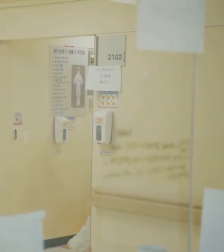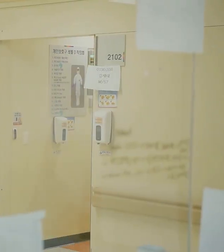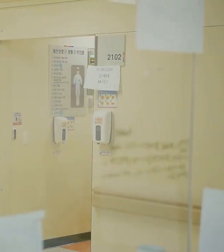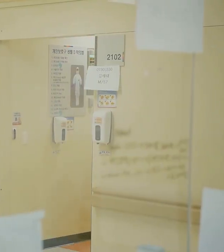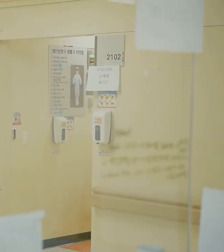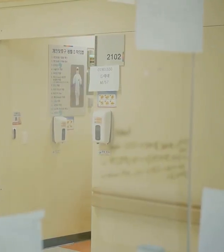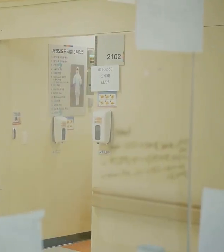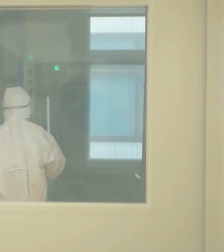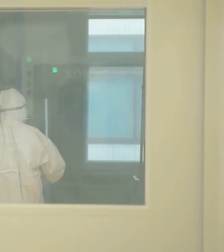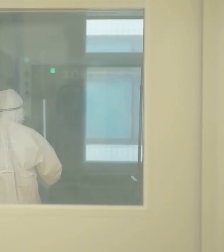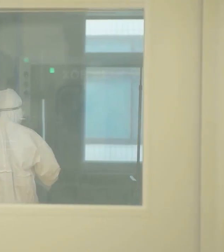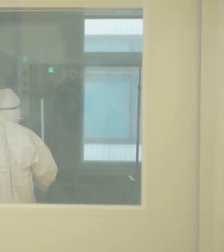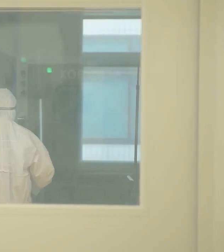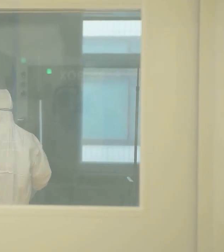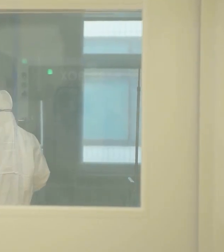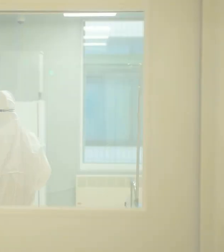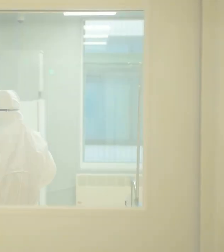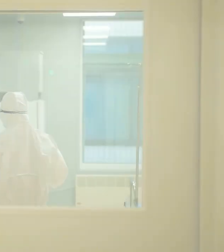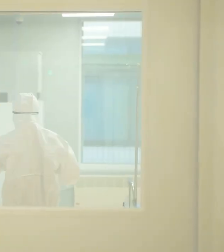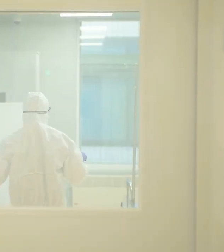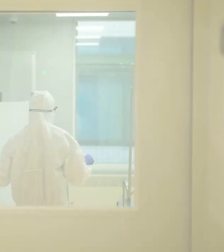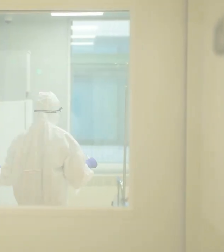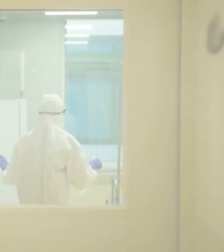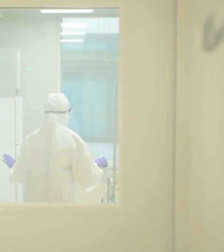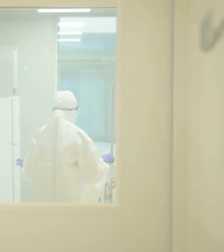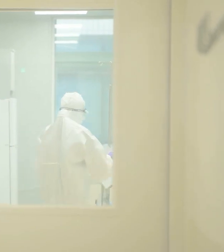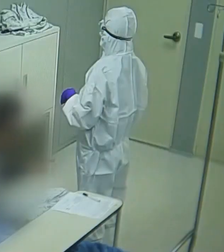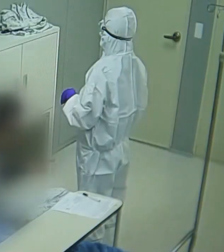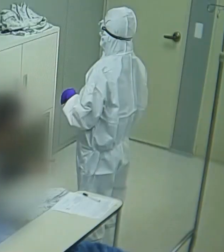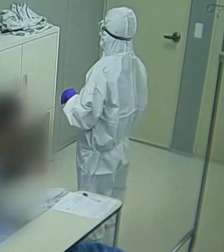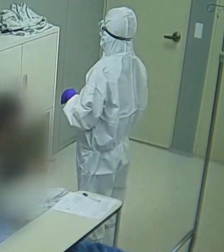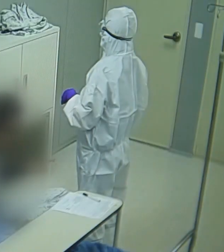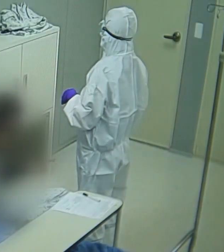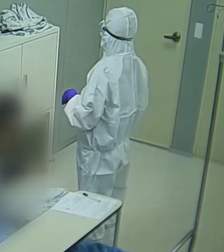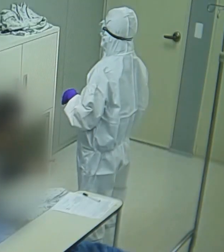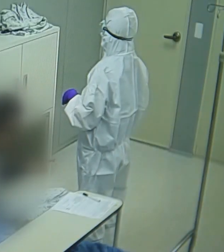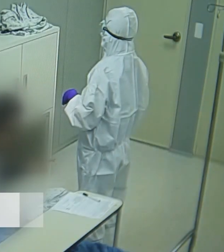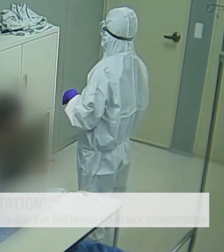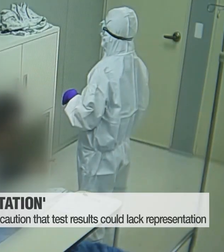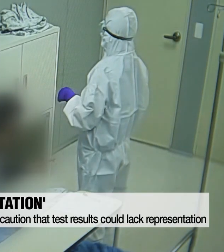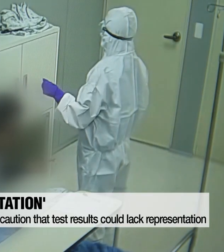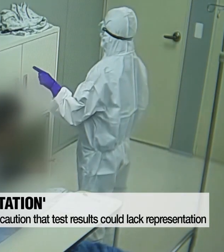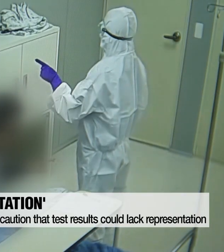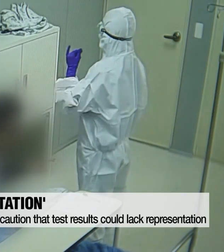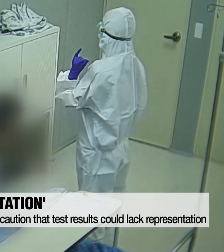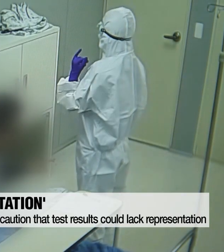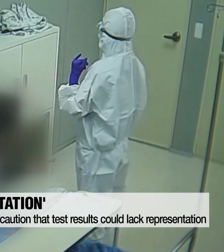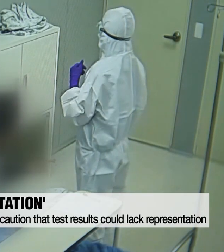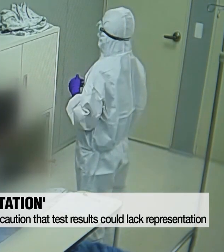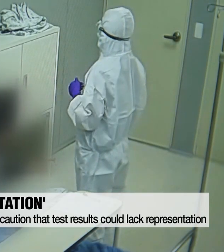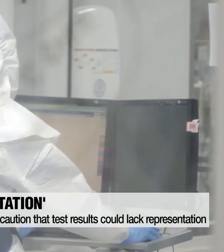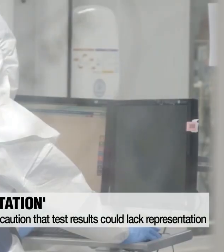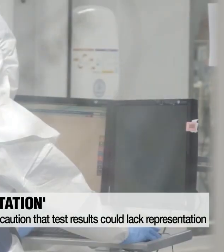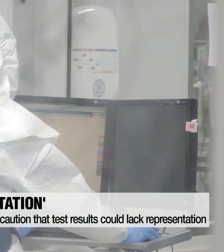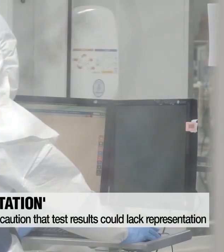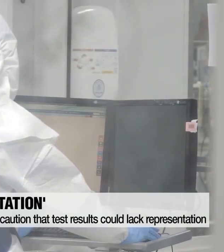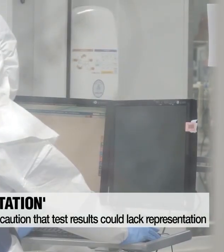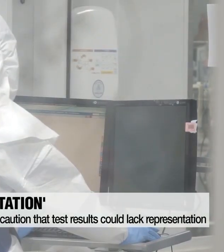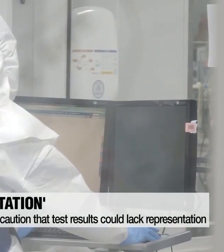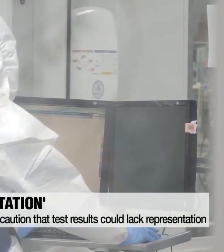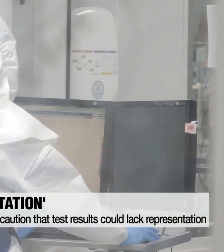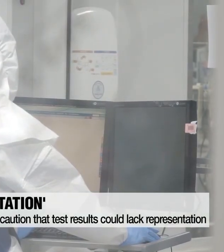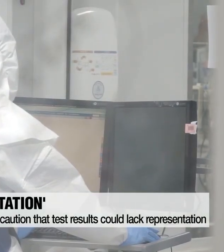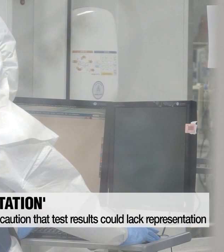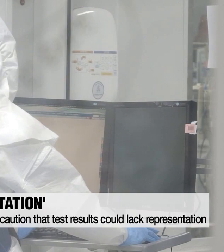with COVID-19, one develops antibodies within an average of 10 to 14 days. While disclosing the study results, the country's health